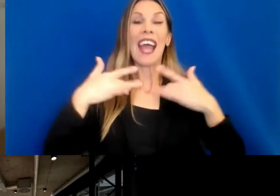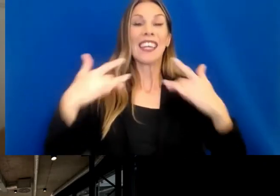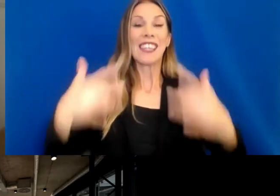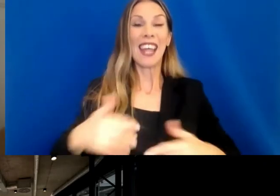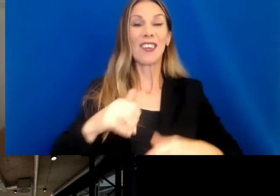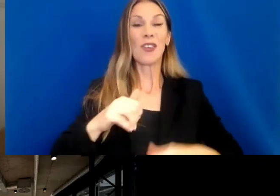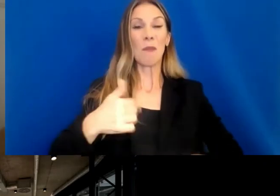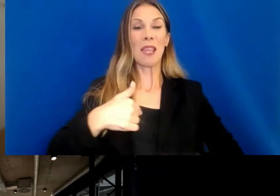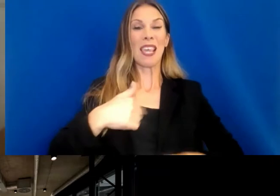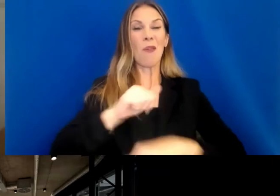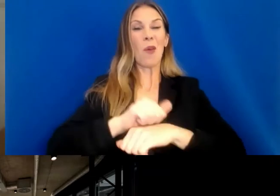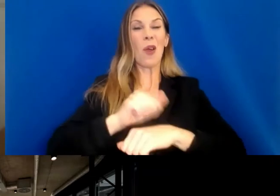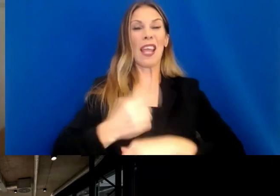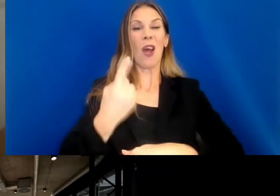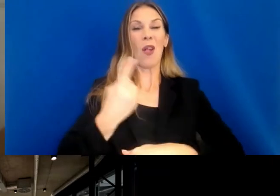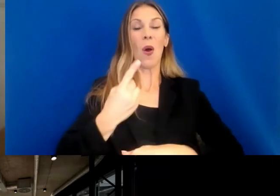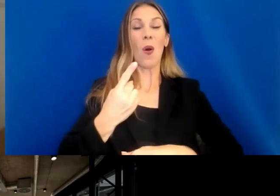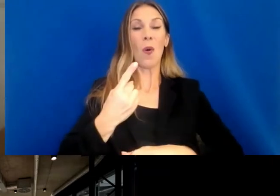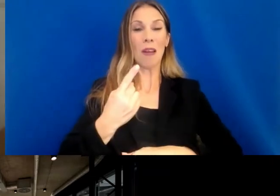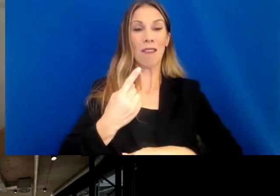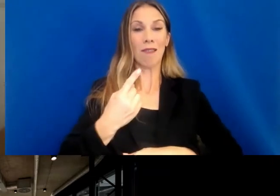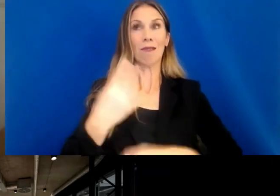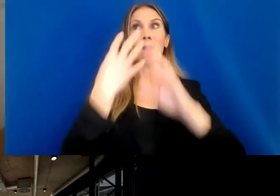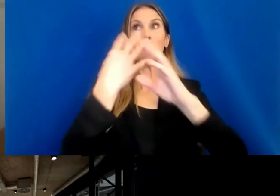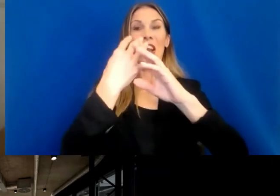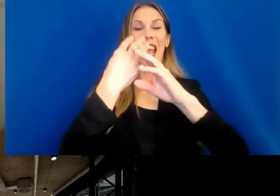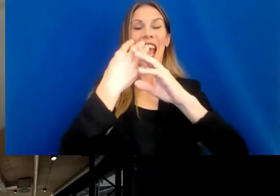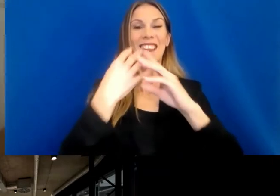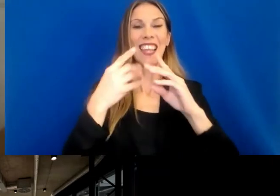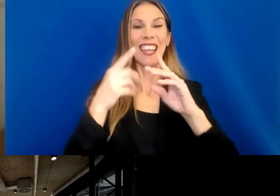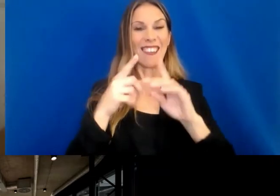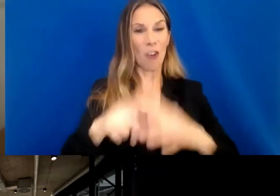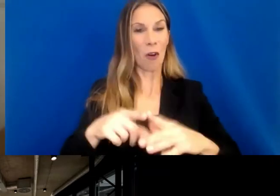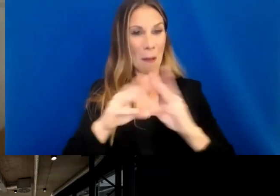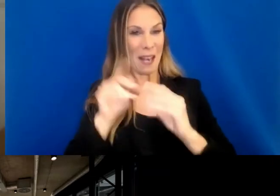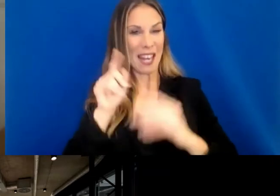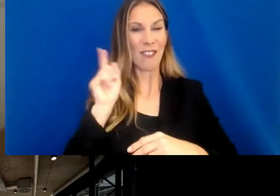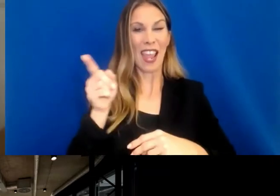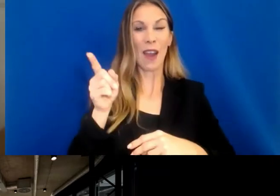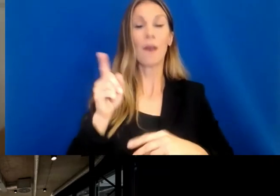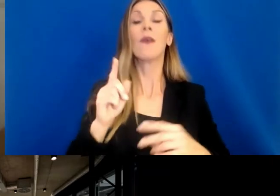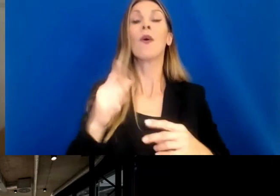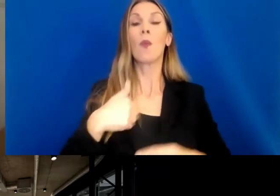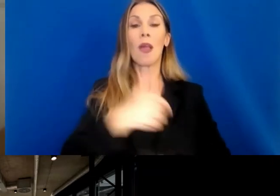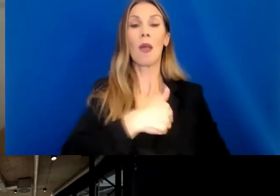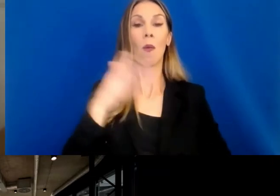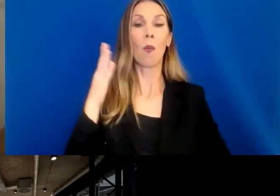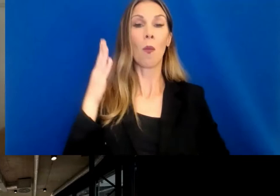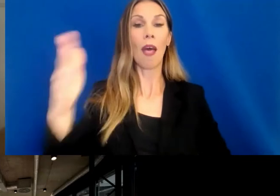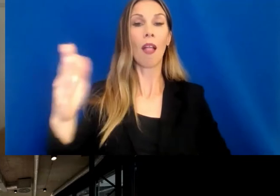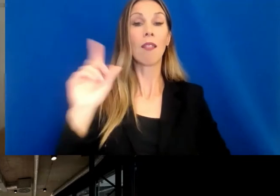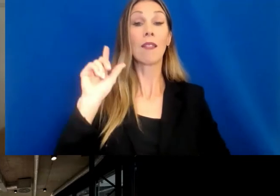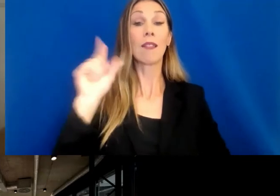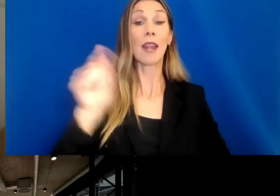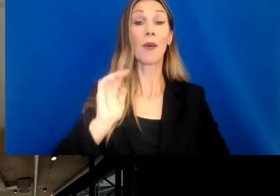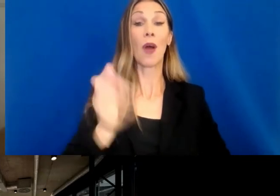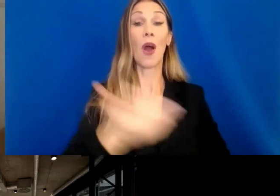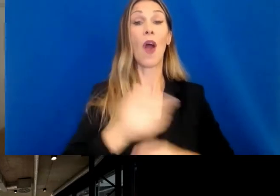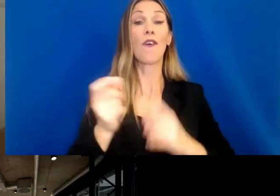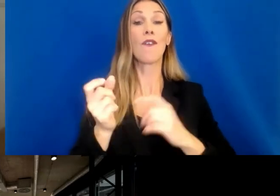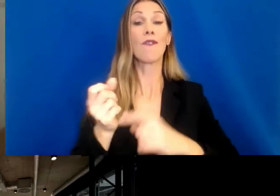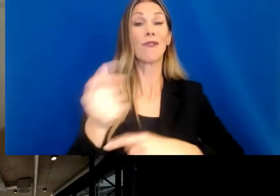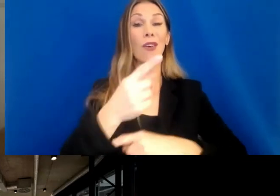We broadcast from there, as we will do for a number of the virtual annual